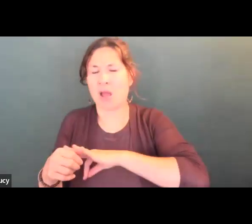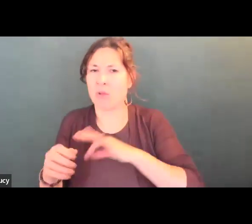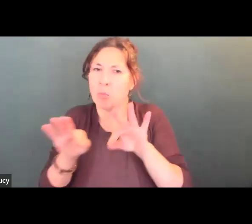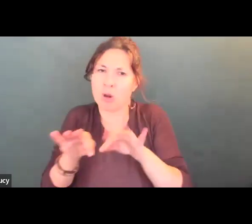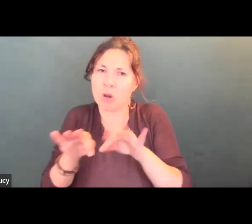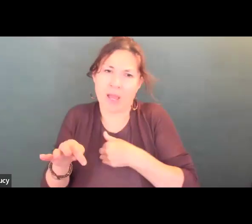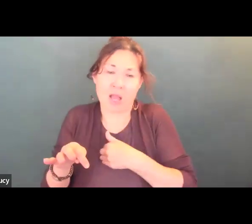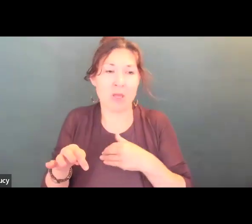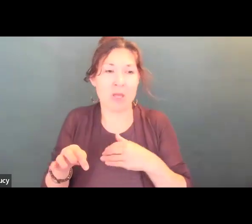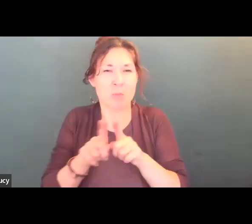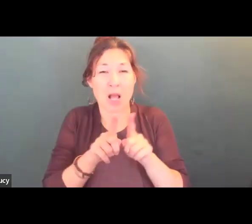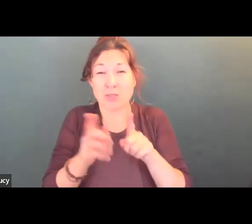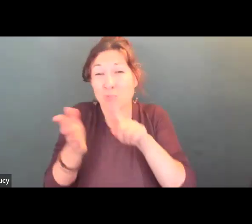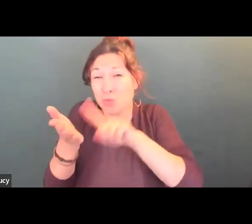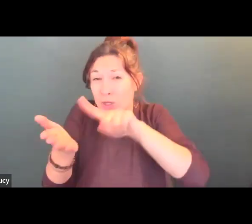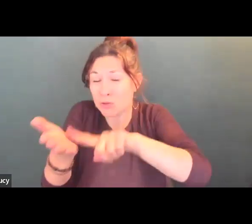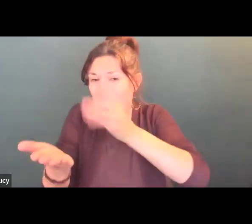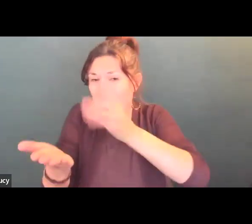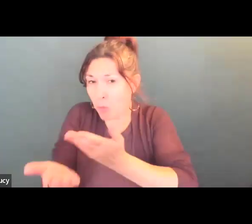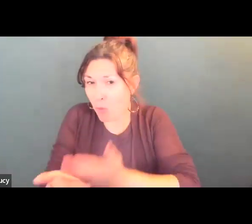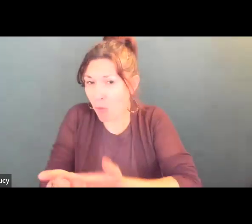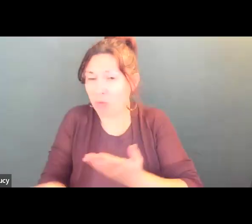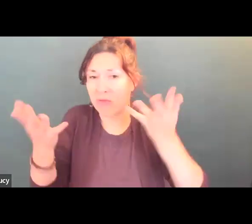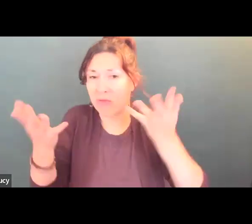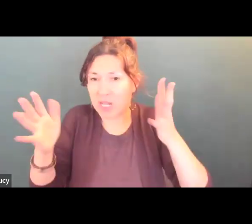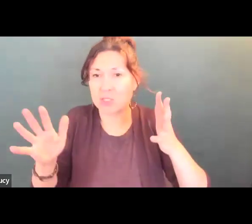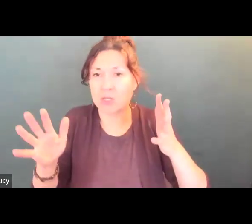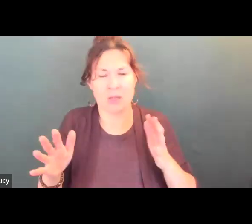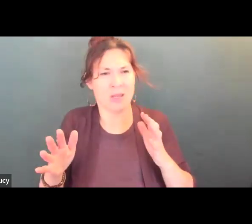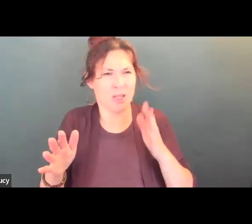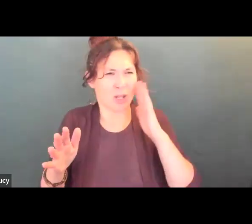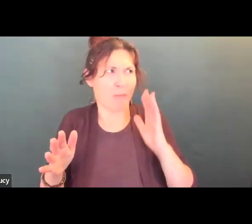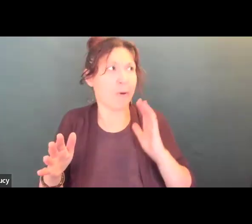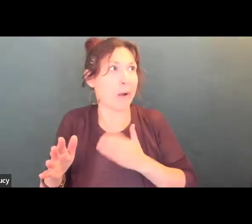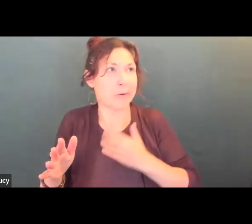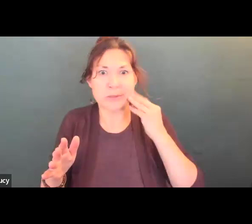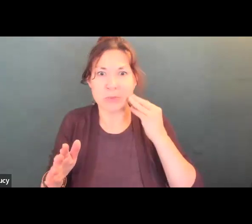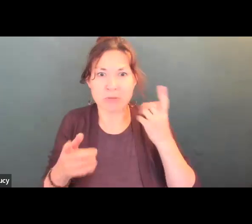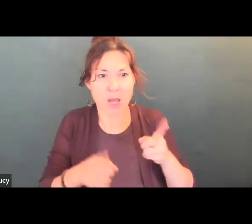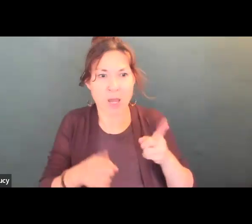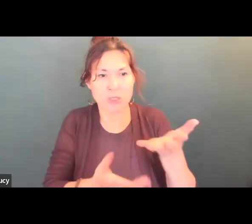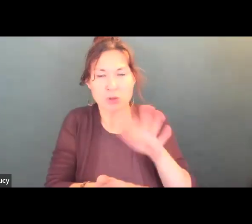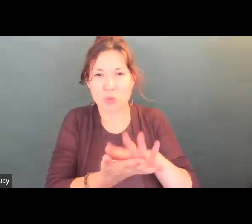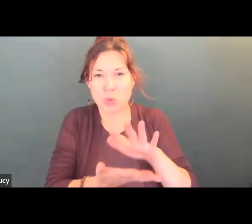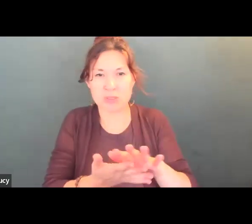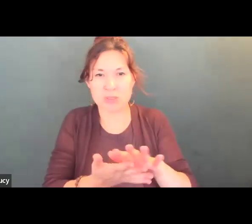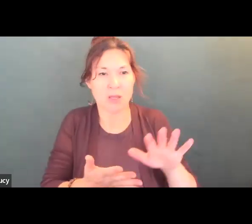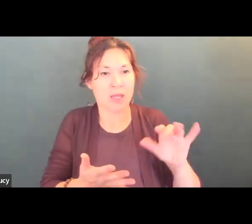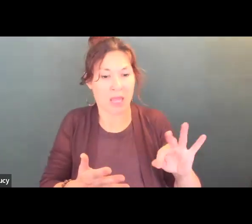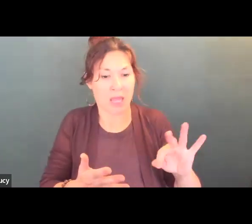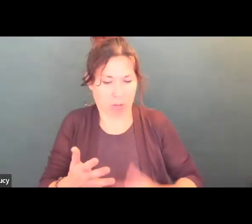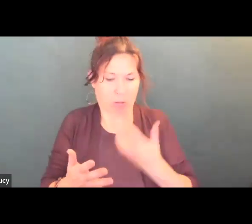and studies, as well as our own experiences in schools, that cell phones in schools can also be a distraction to students'